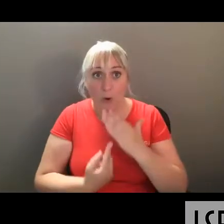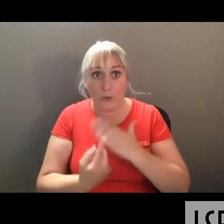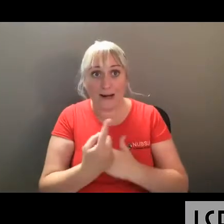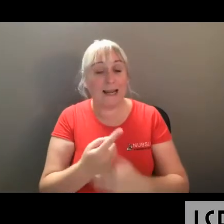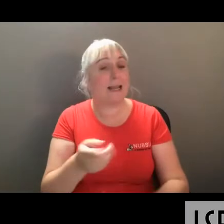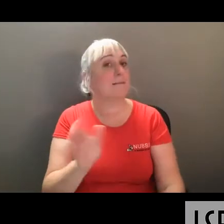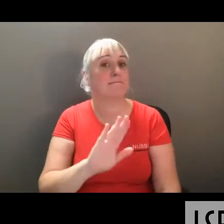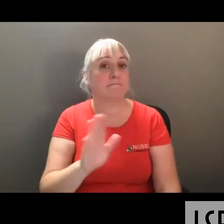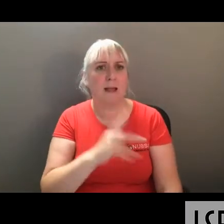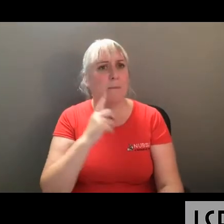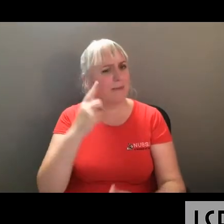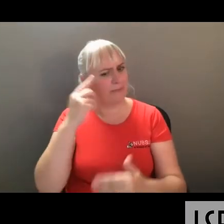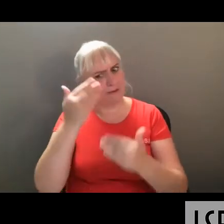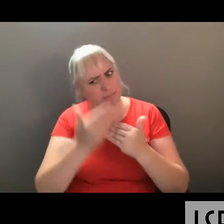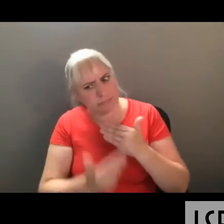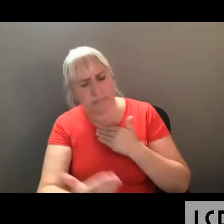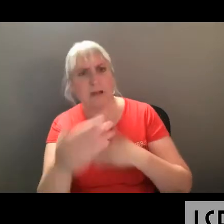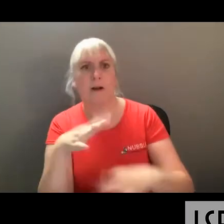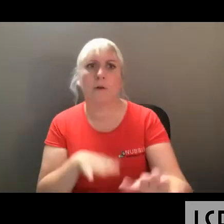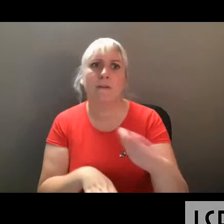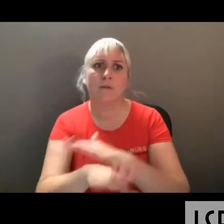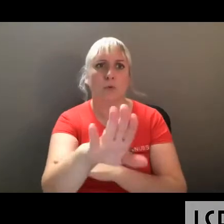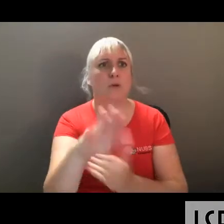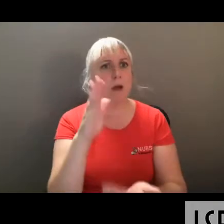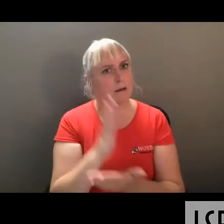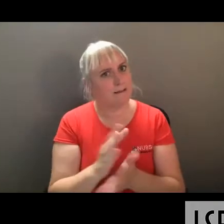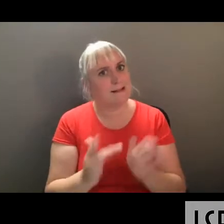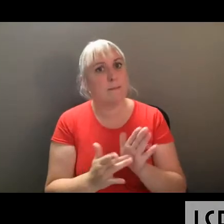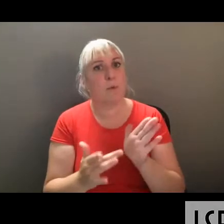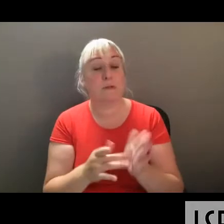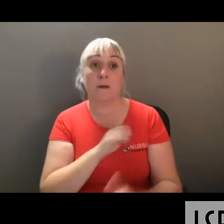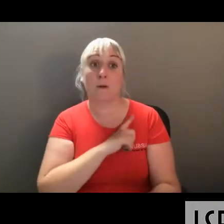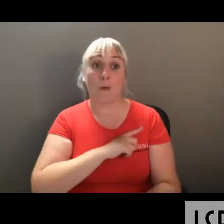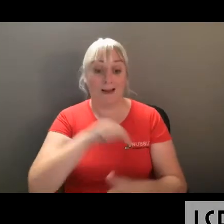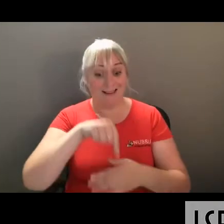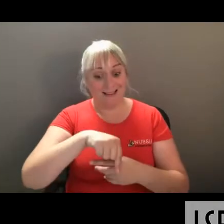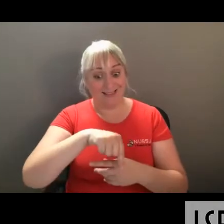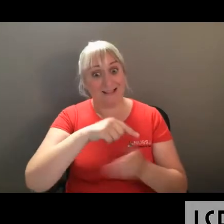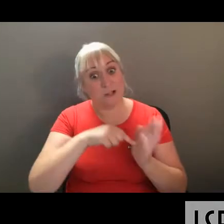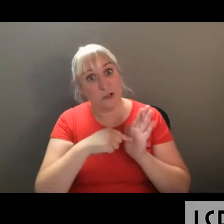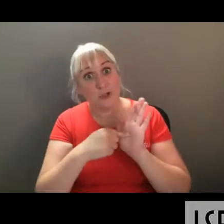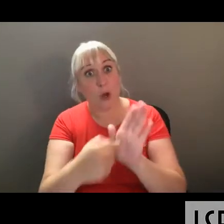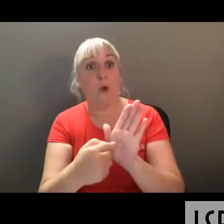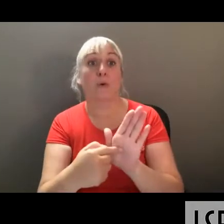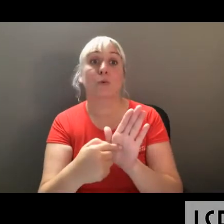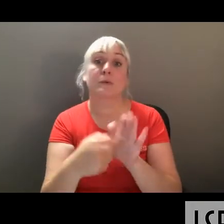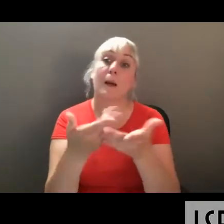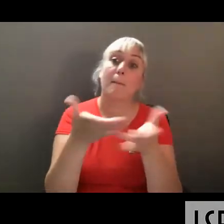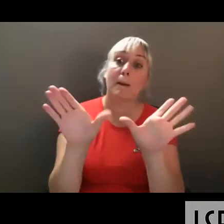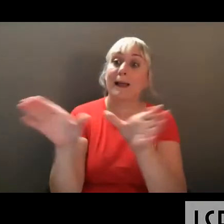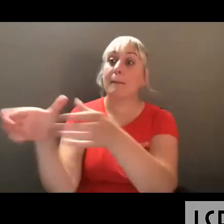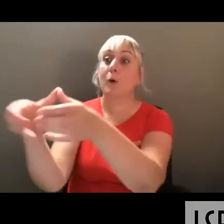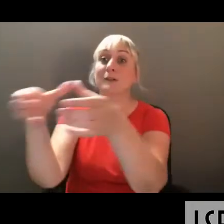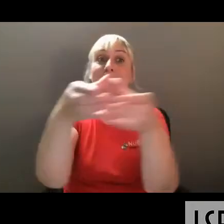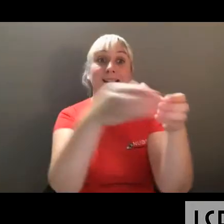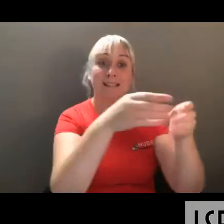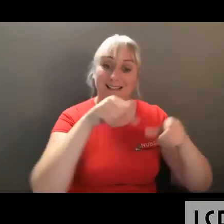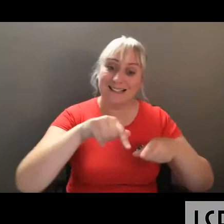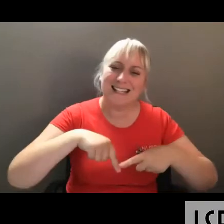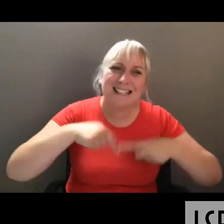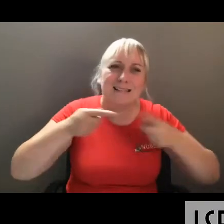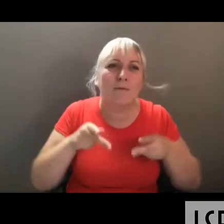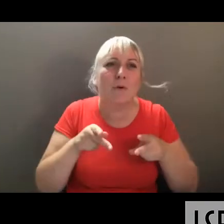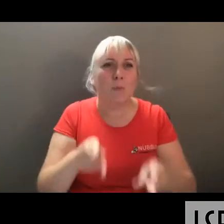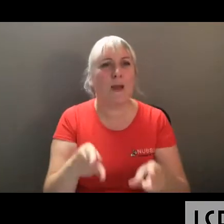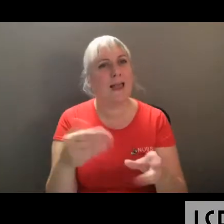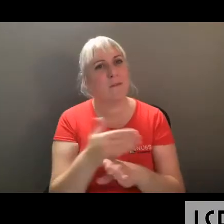way beyond that. And it shows public bodies a new way of working and demonstrates in practice how to do